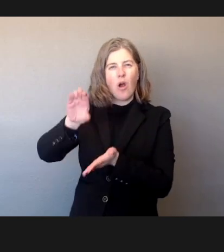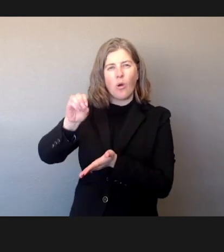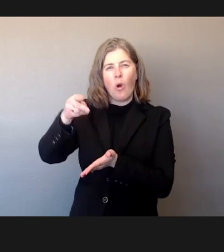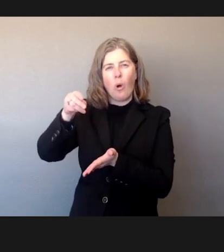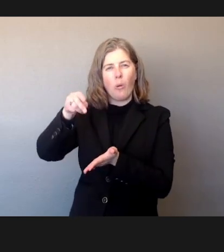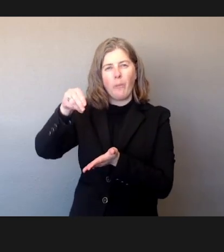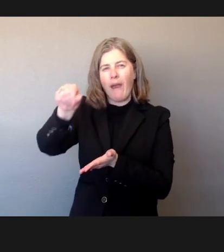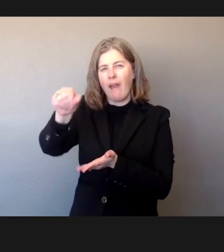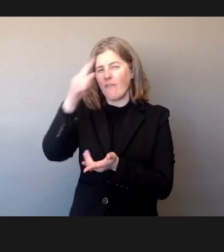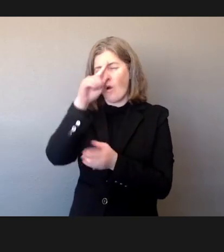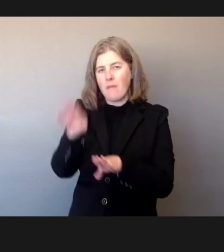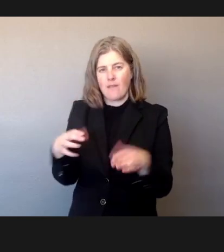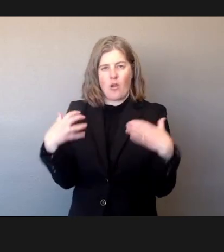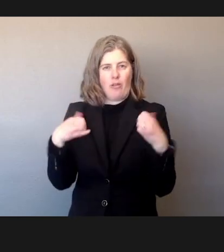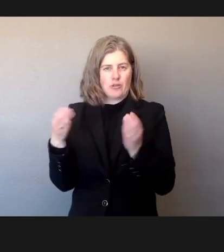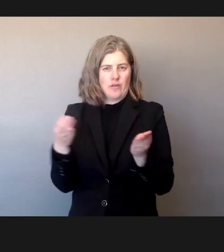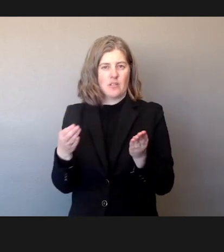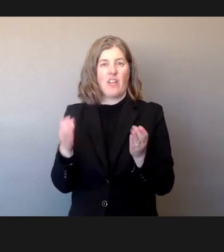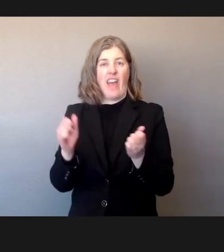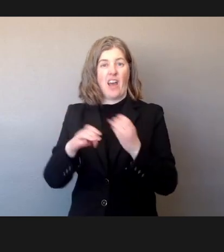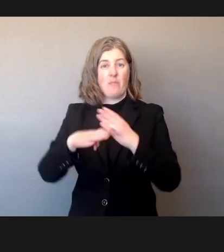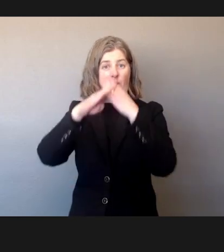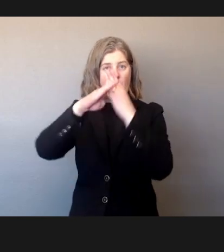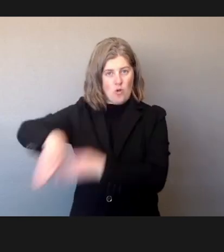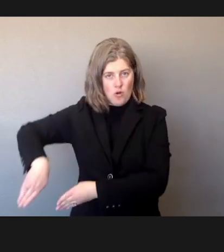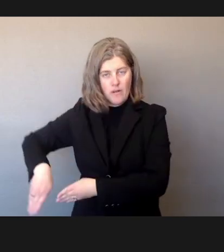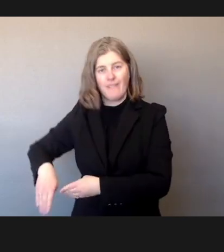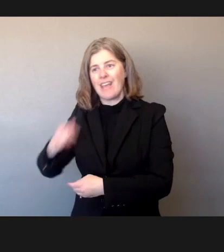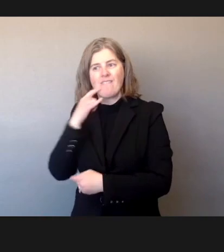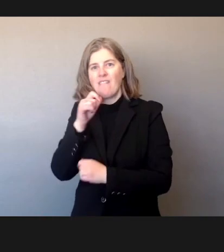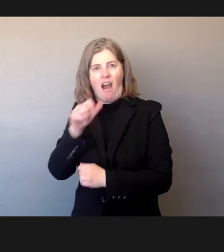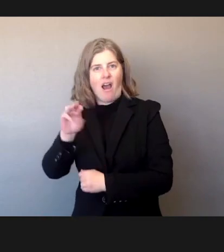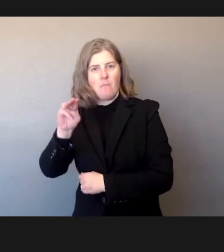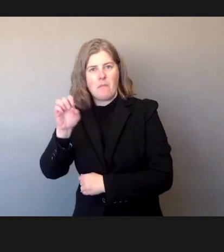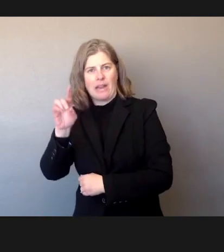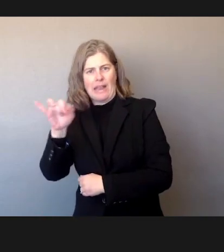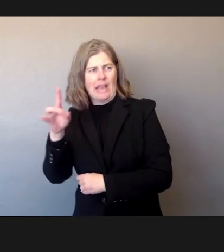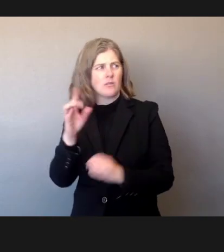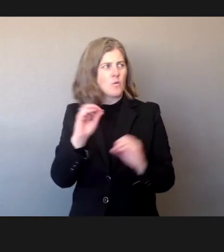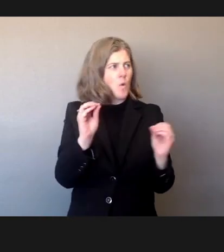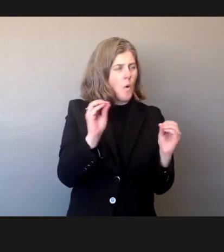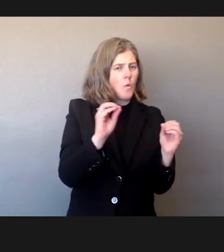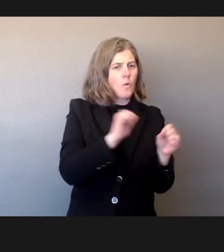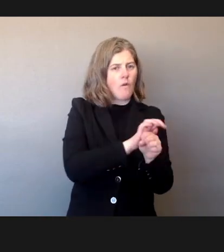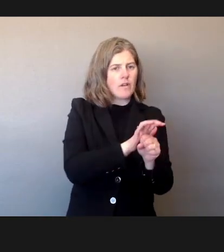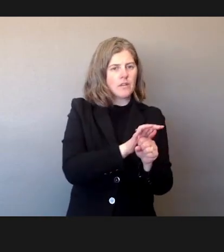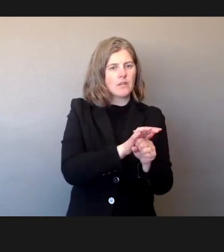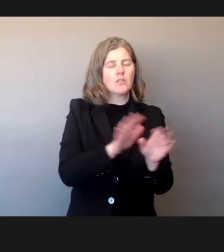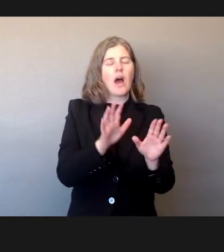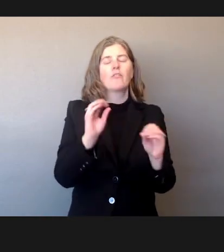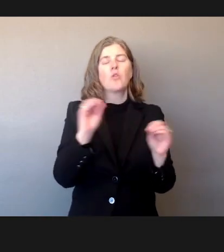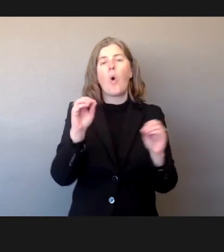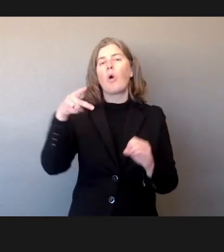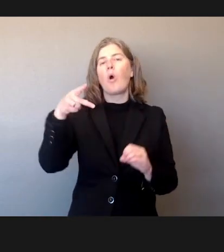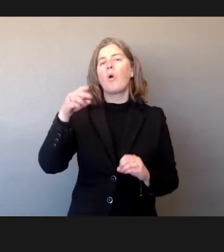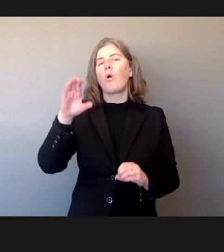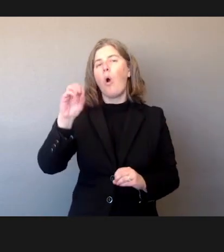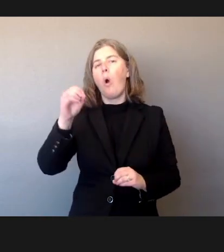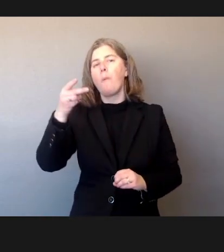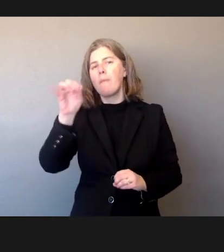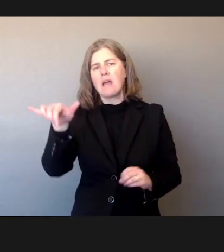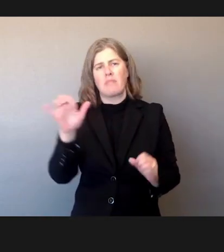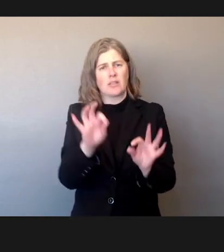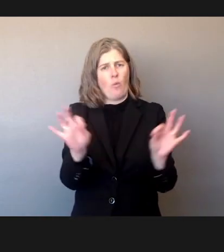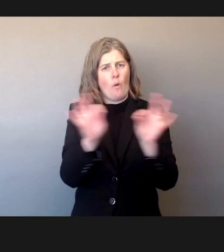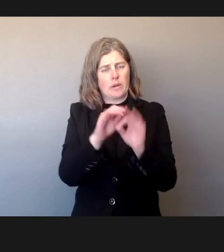And so removing that barrier for non-Medicaid patients who don't have COVID, don't have copays anyway, that's